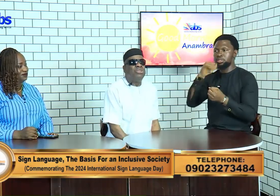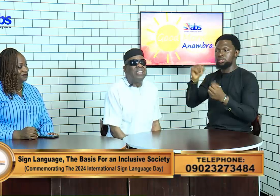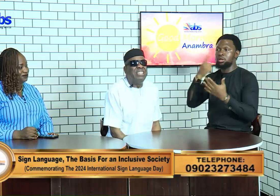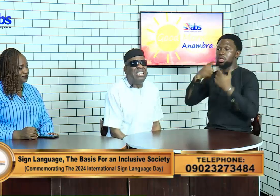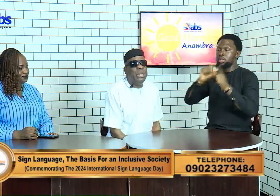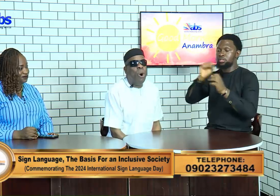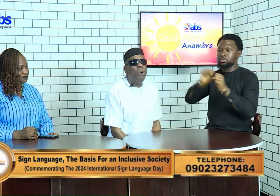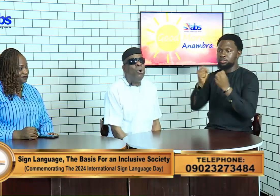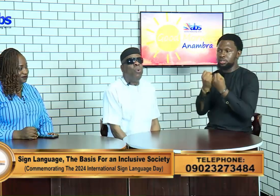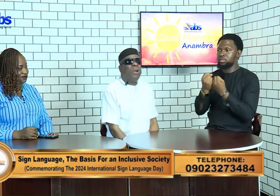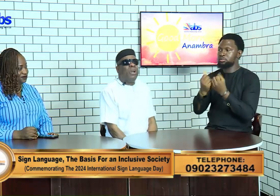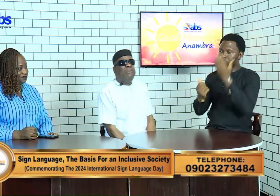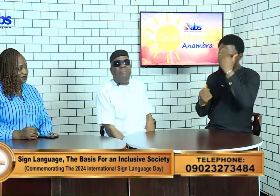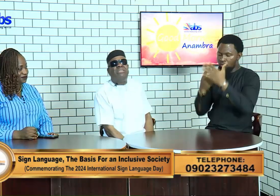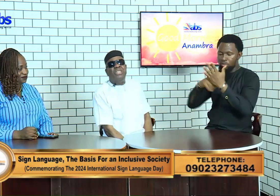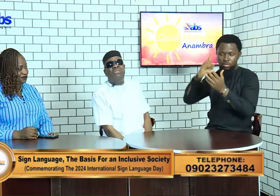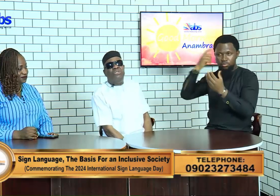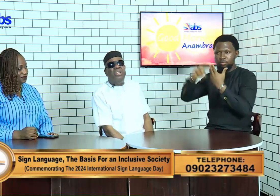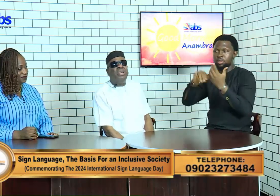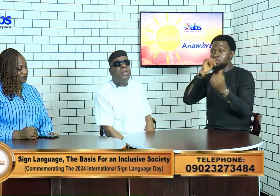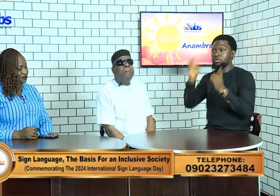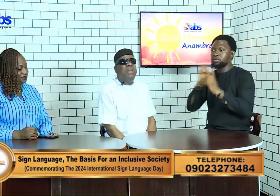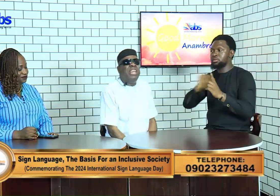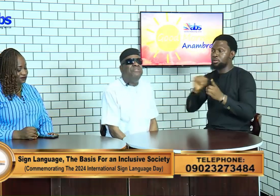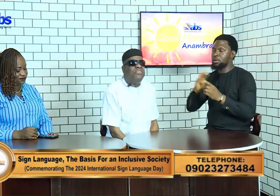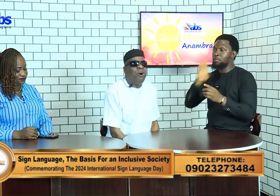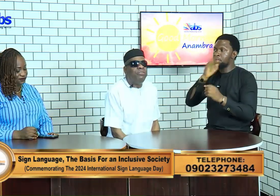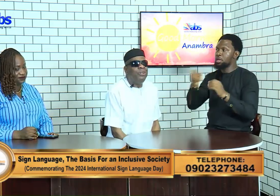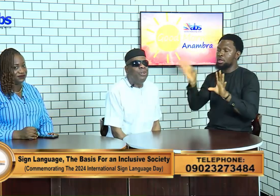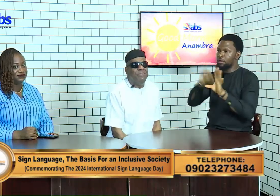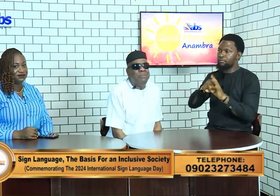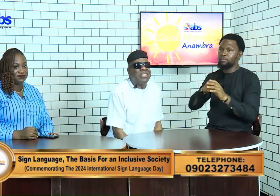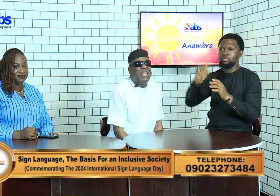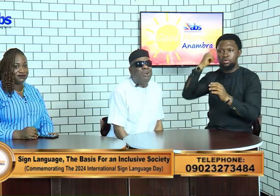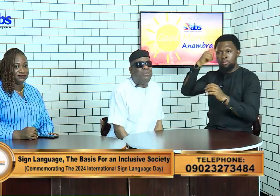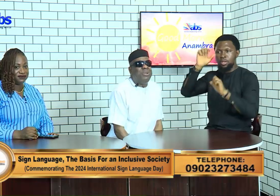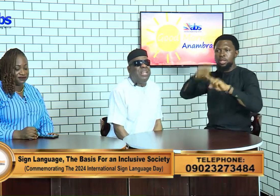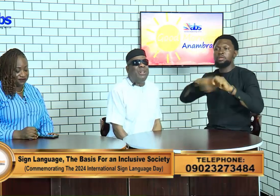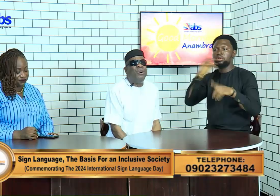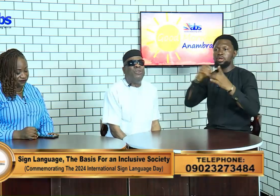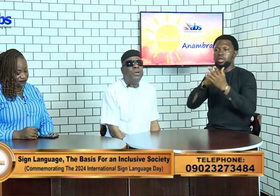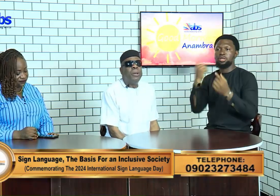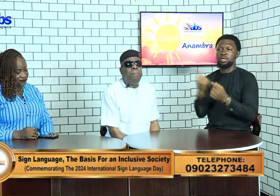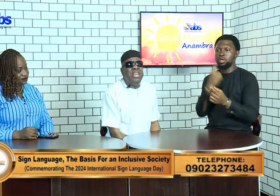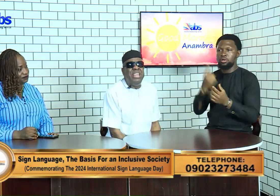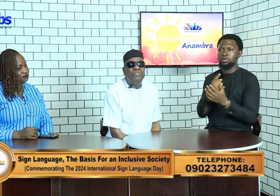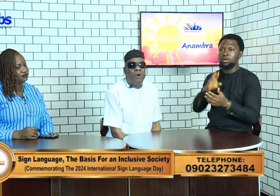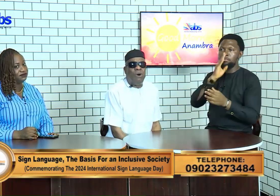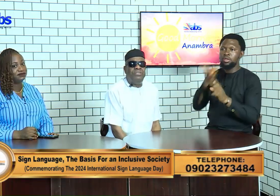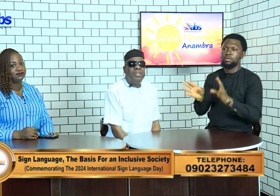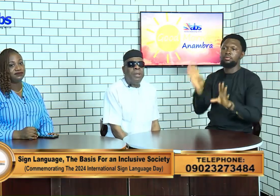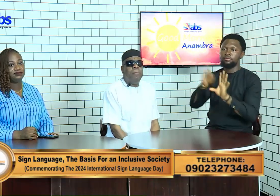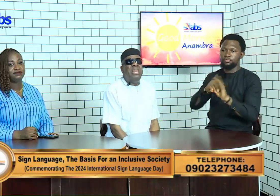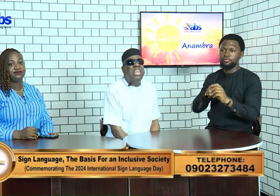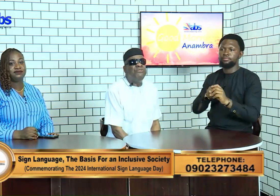the society know what the government is doing. Be involved. Government cannot do it alone. Be